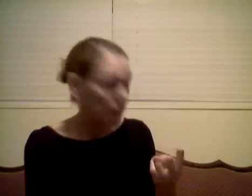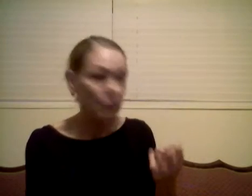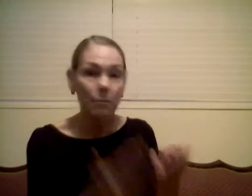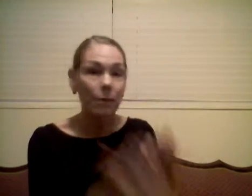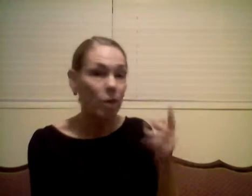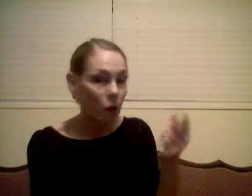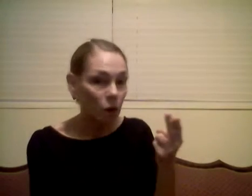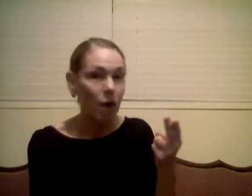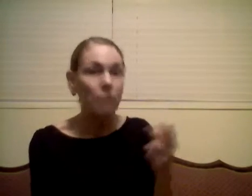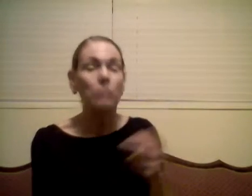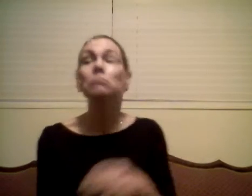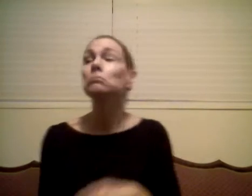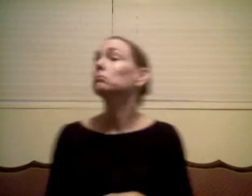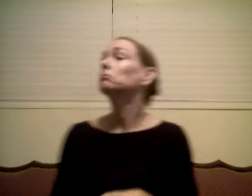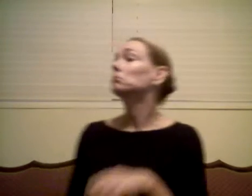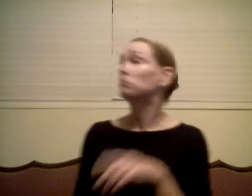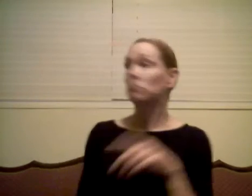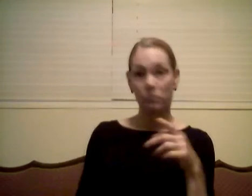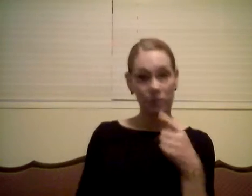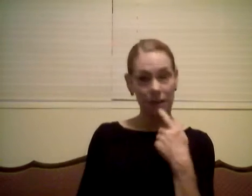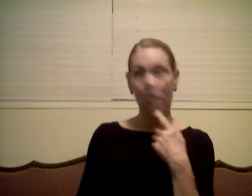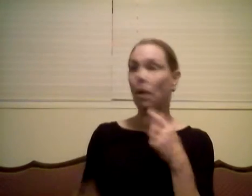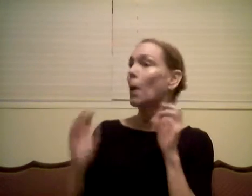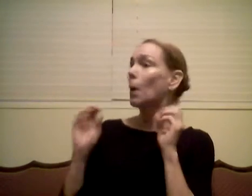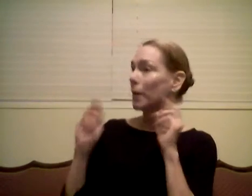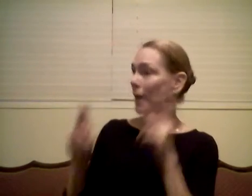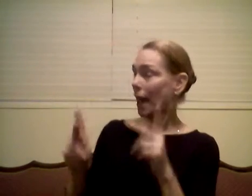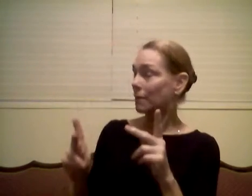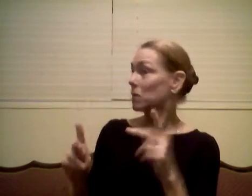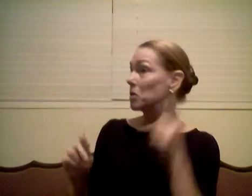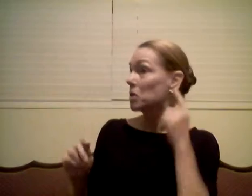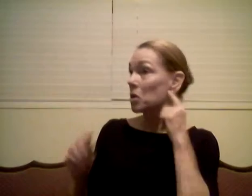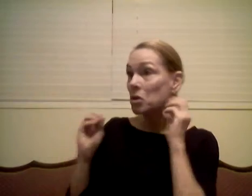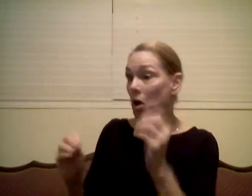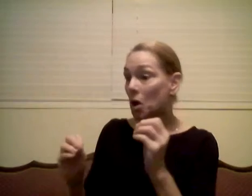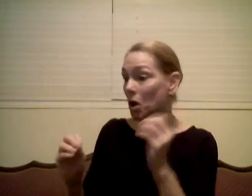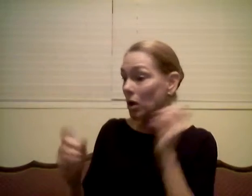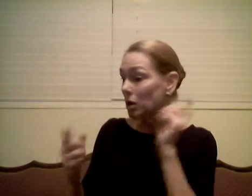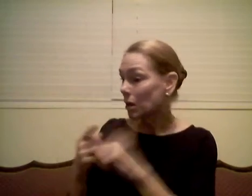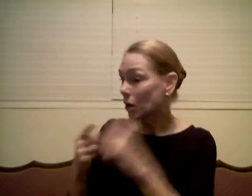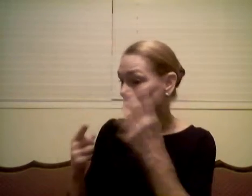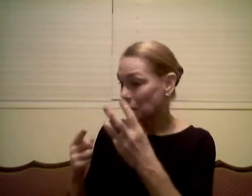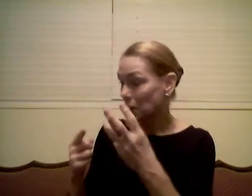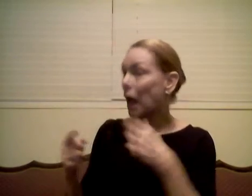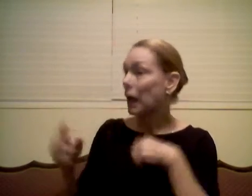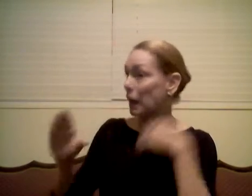Thursday. Okay, so if I don't hear from you by Wednesday, do you prefer an email or a phone call on